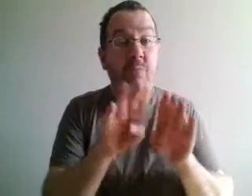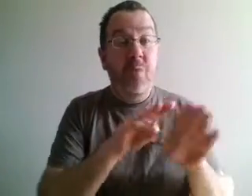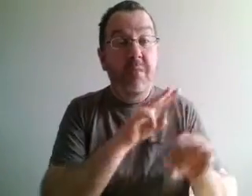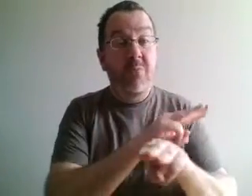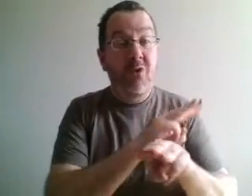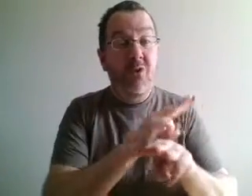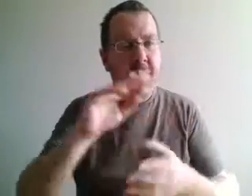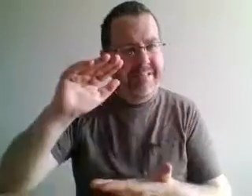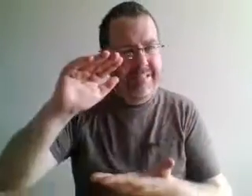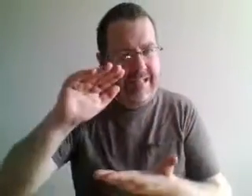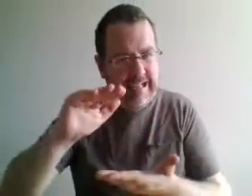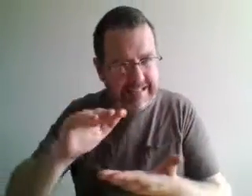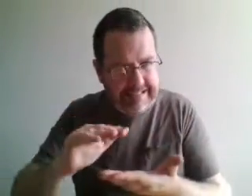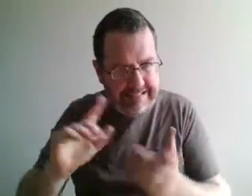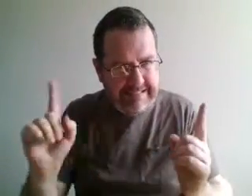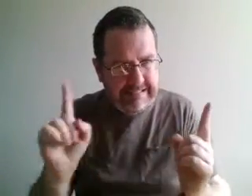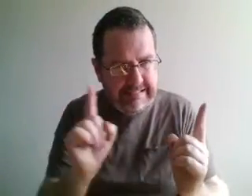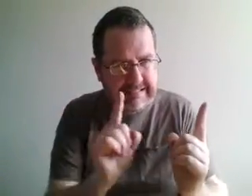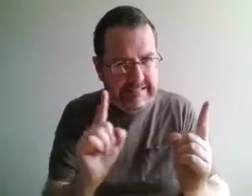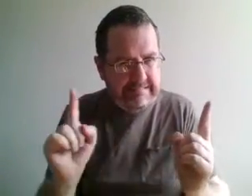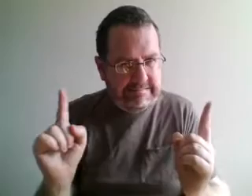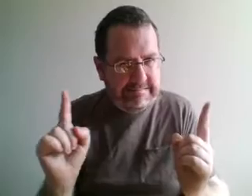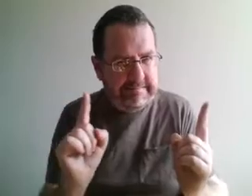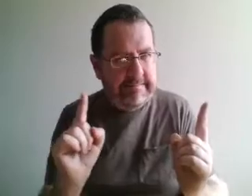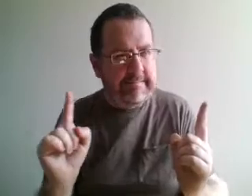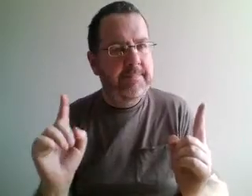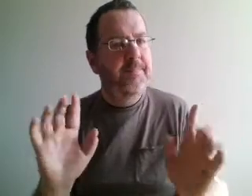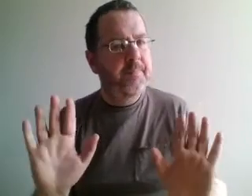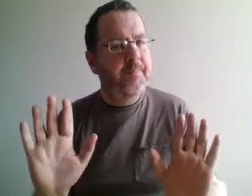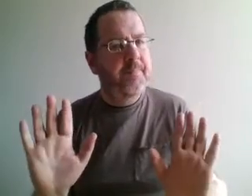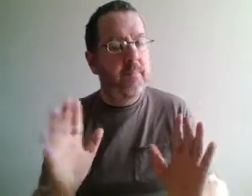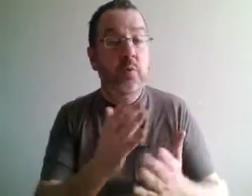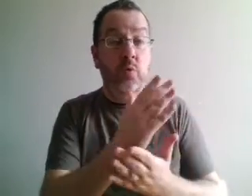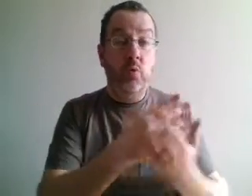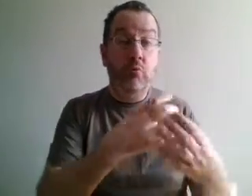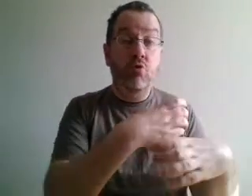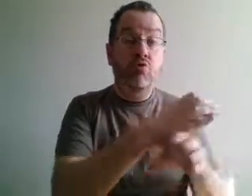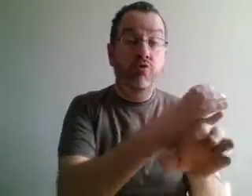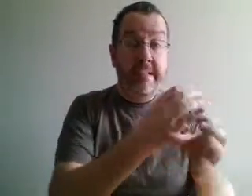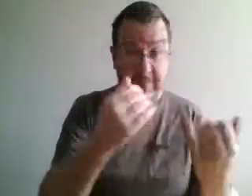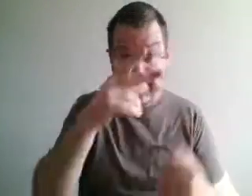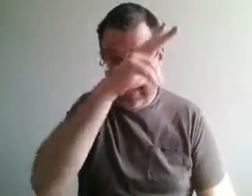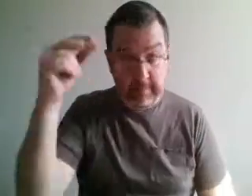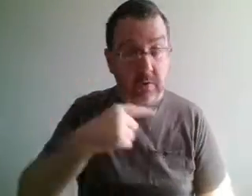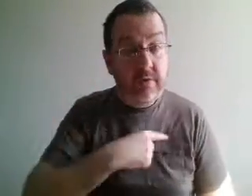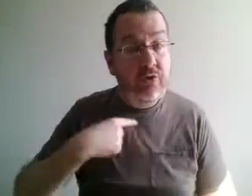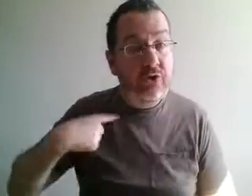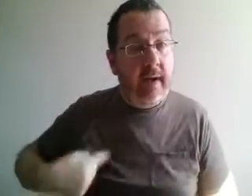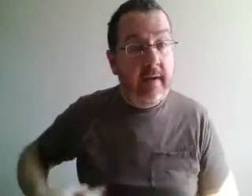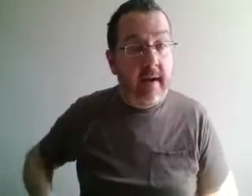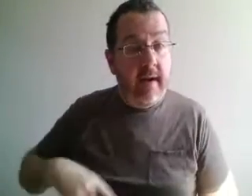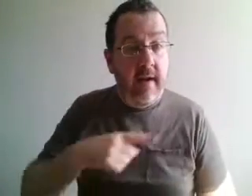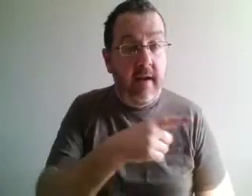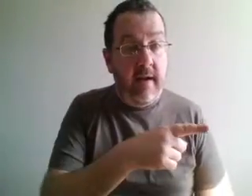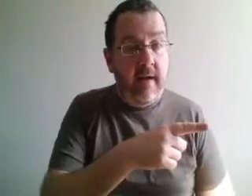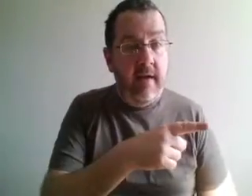lady who asked the question, who's more at risk. In some countries, in China, they moved the